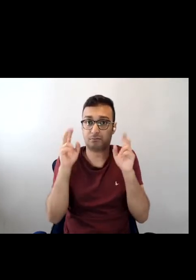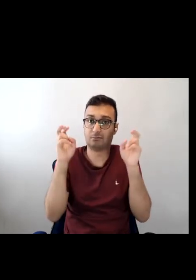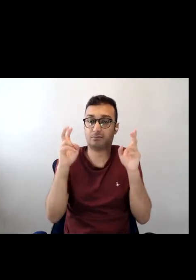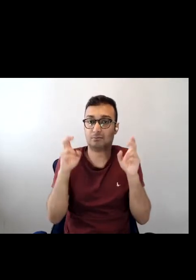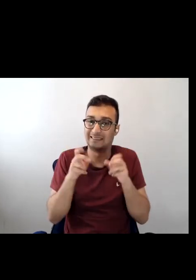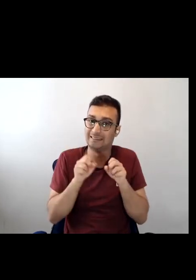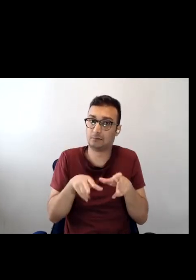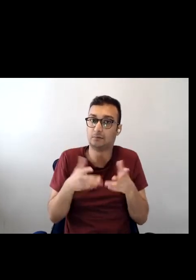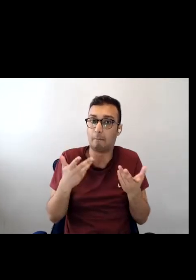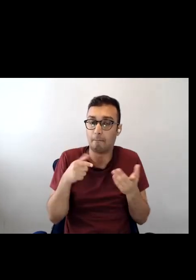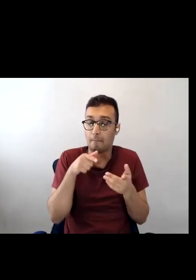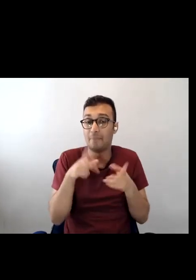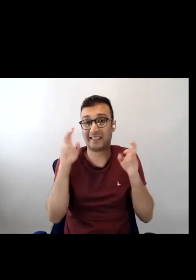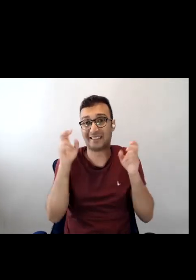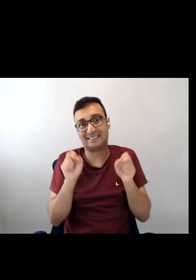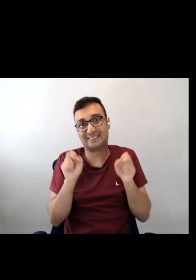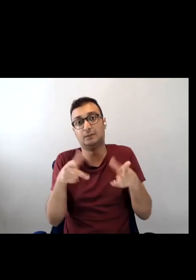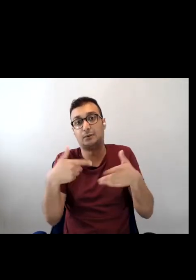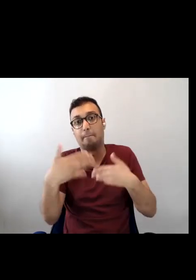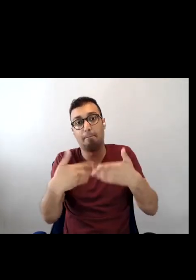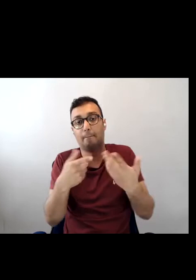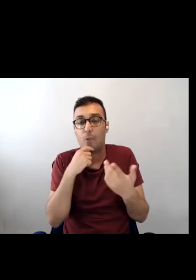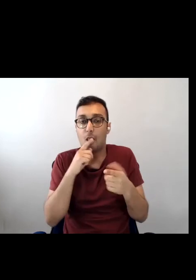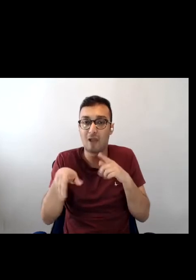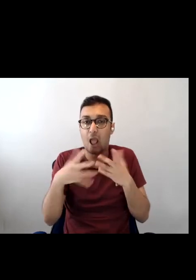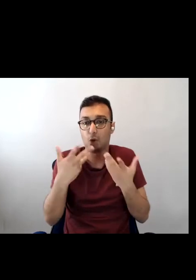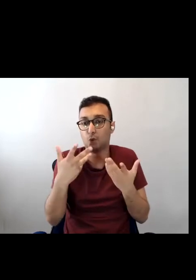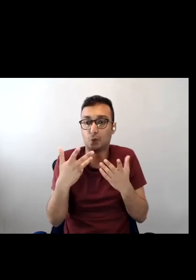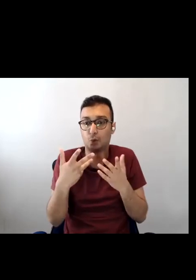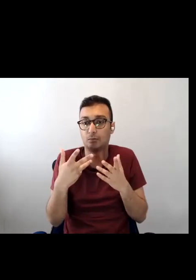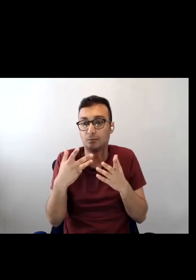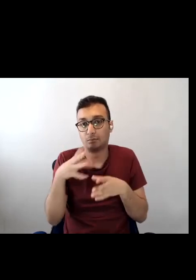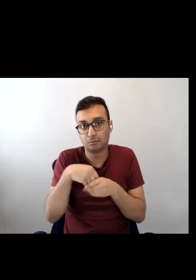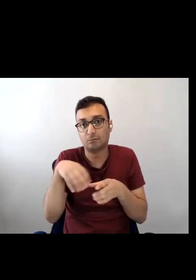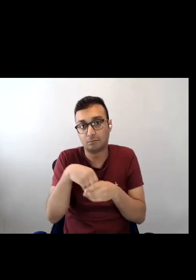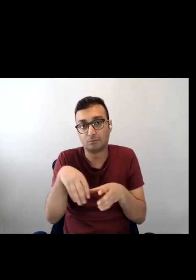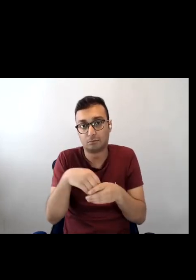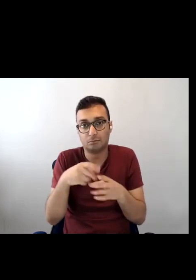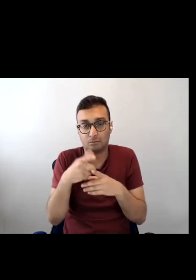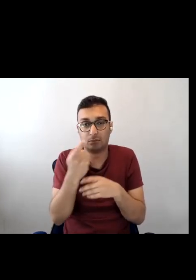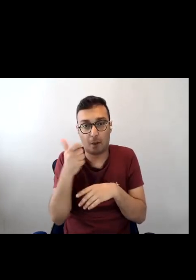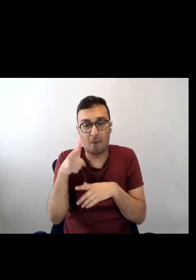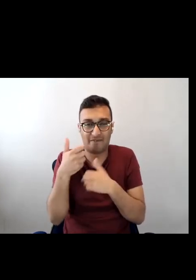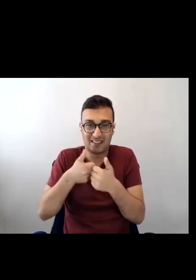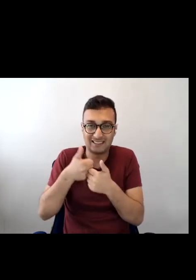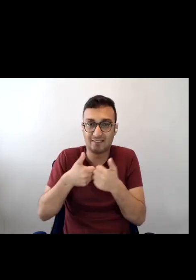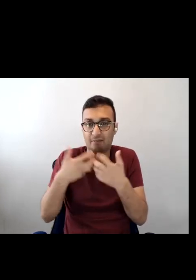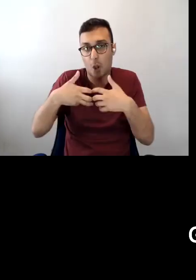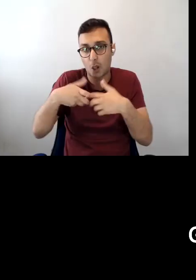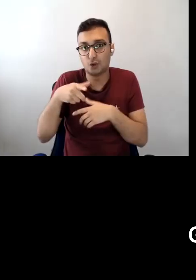try to incorporate some of the assistive technology measuring